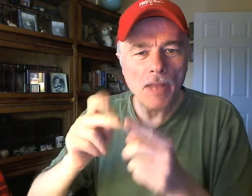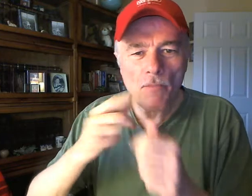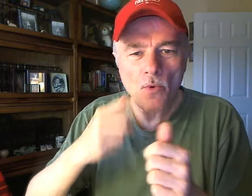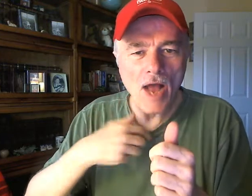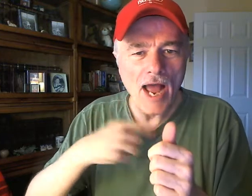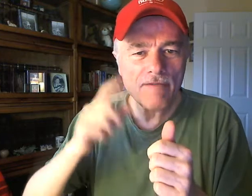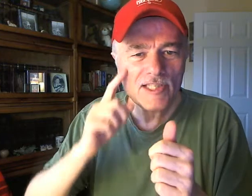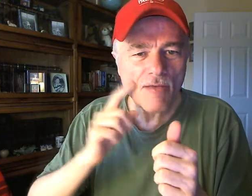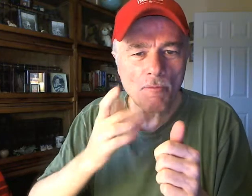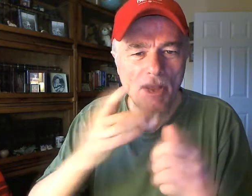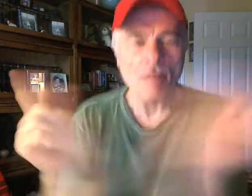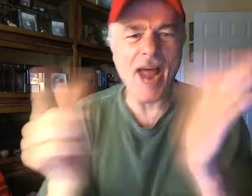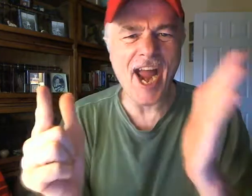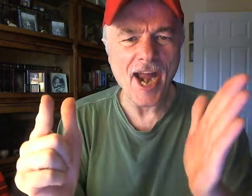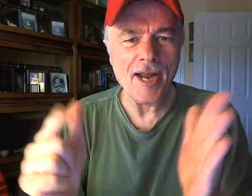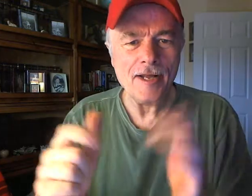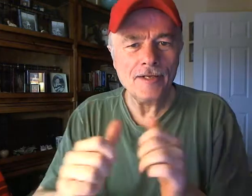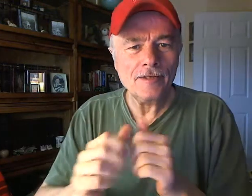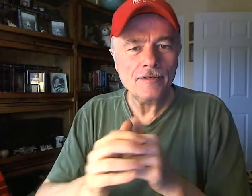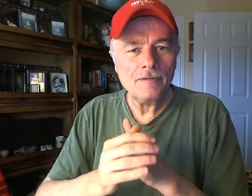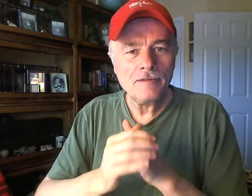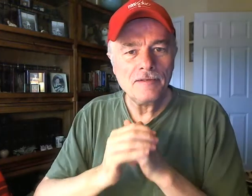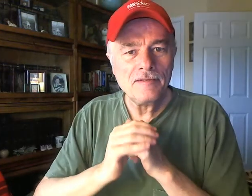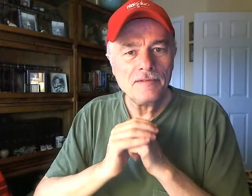people will have sentiment. Can't